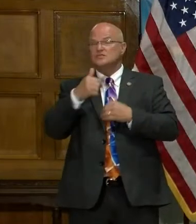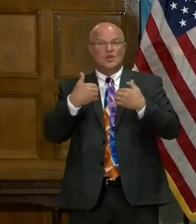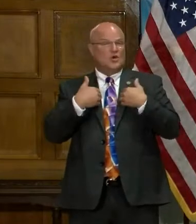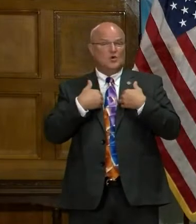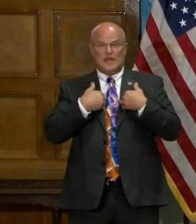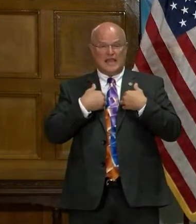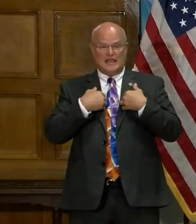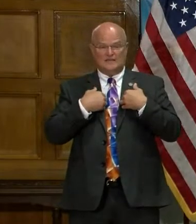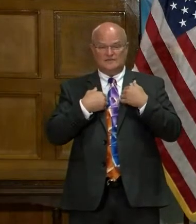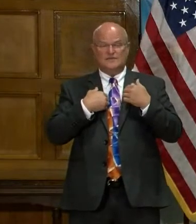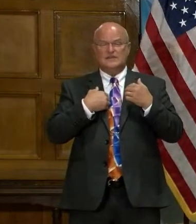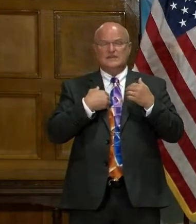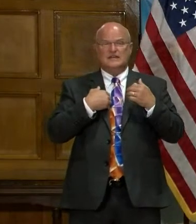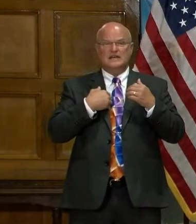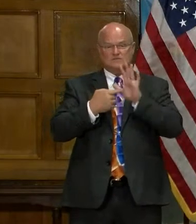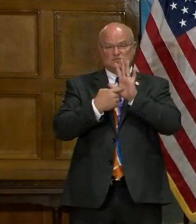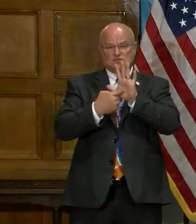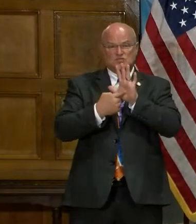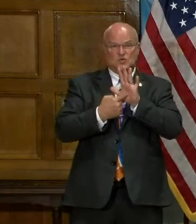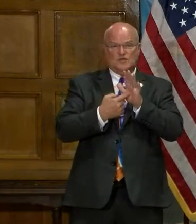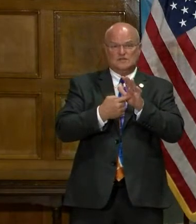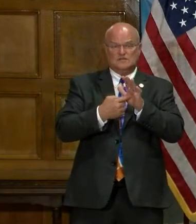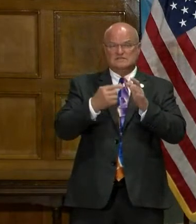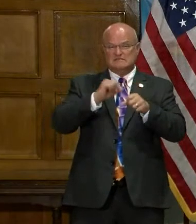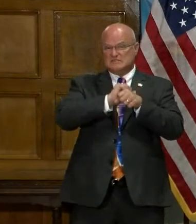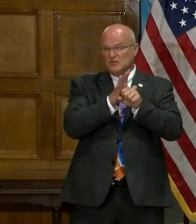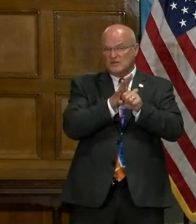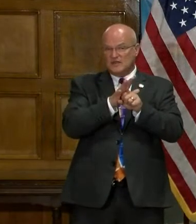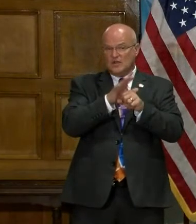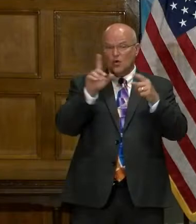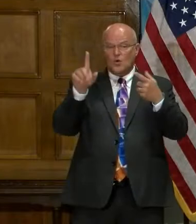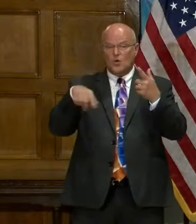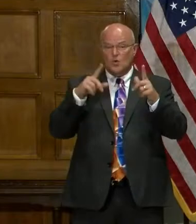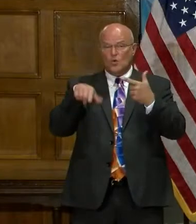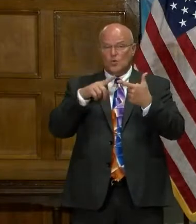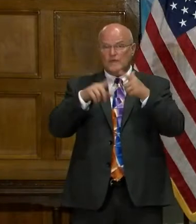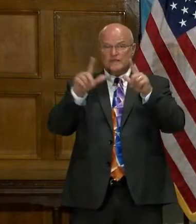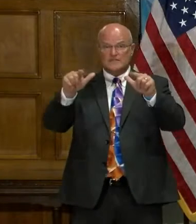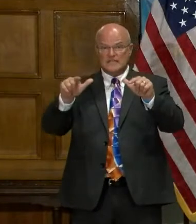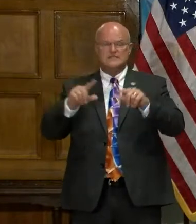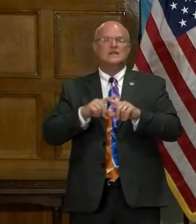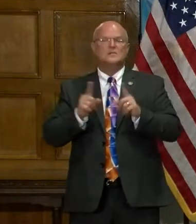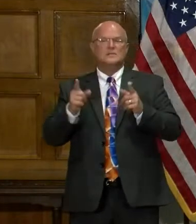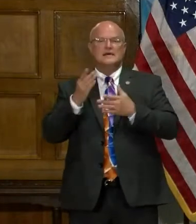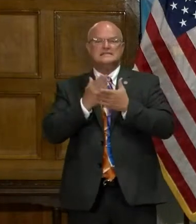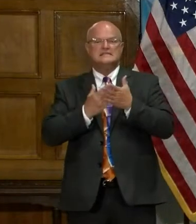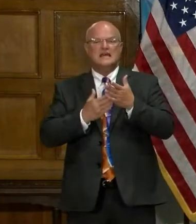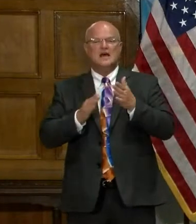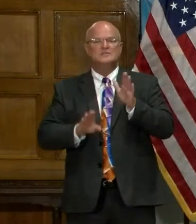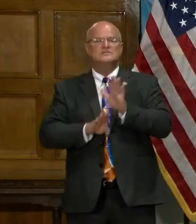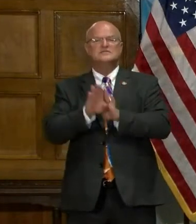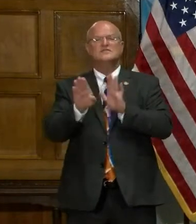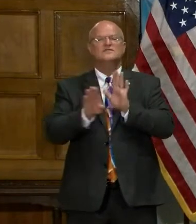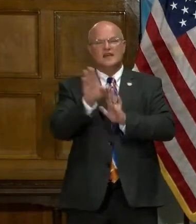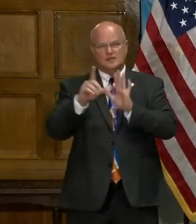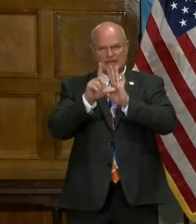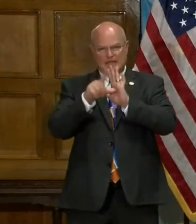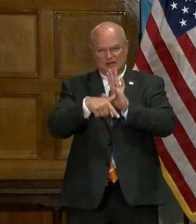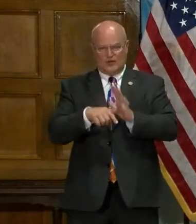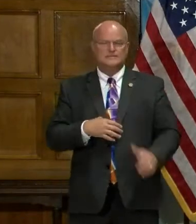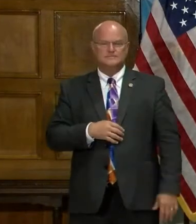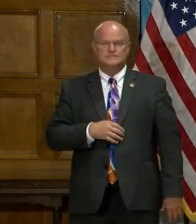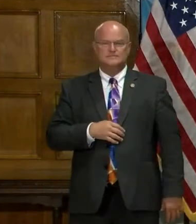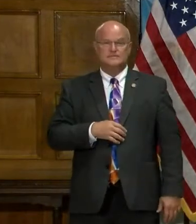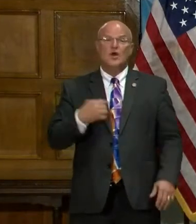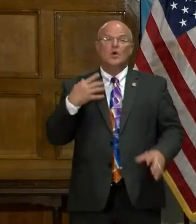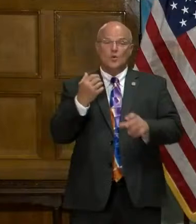have symptoms at the time they're being tested, but a certain number of those do go on to develop symptoms.